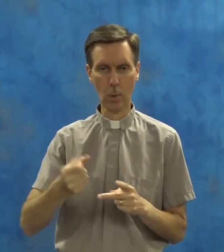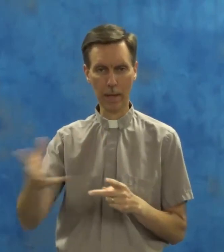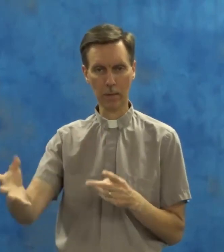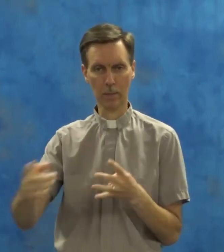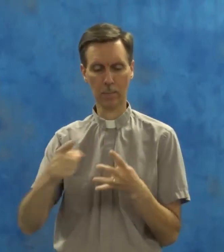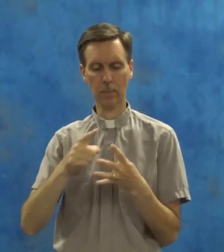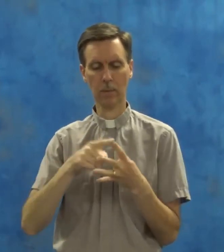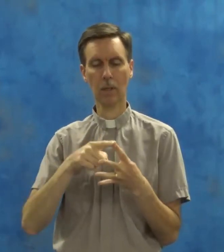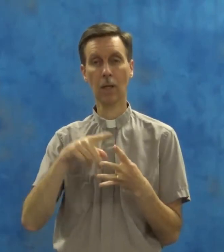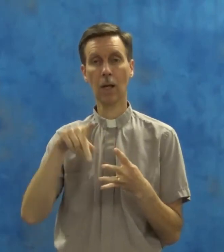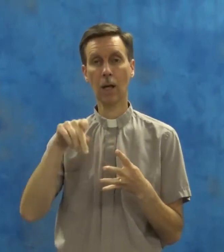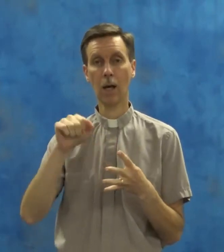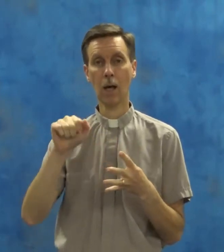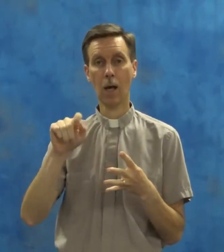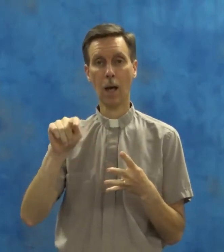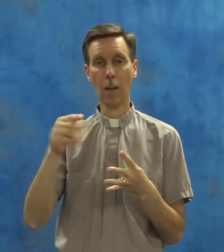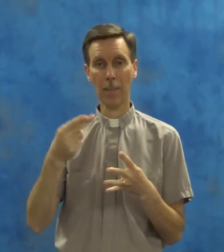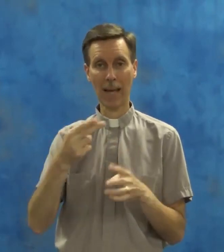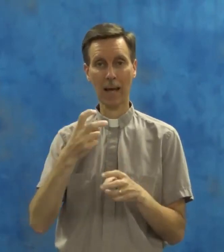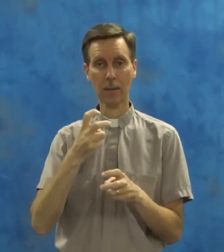went: a path,